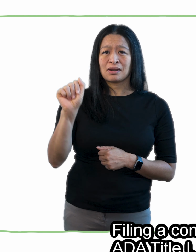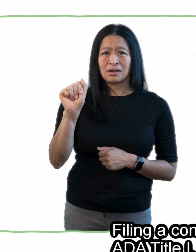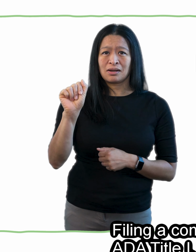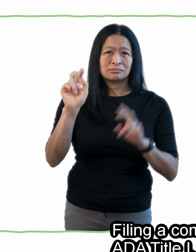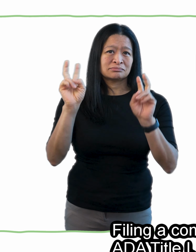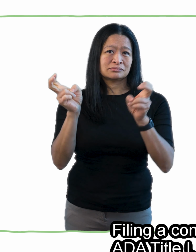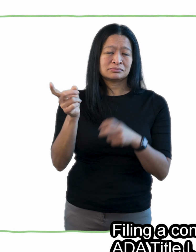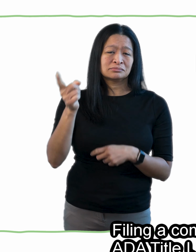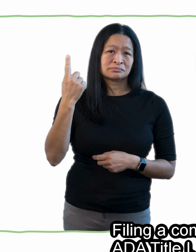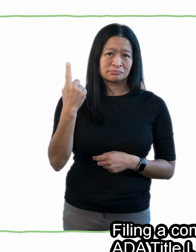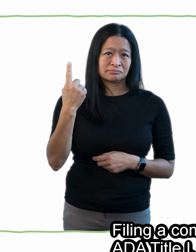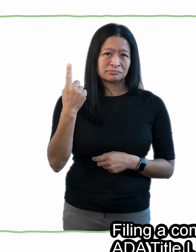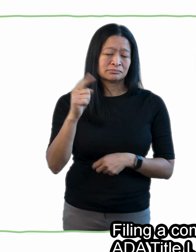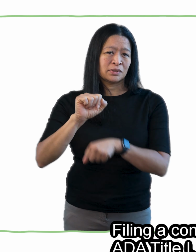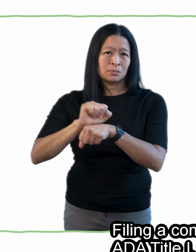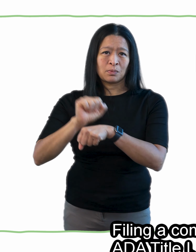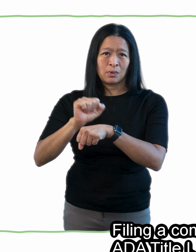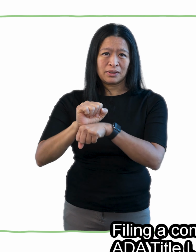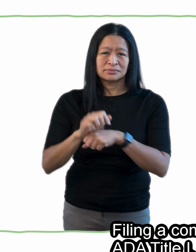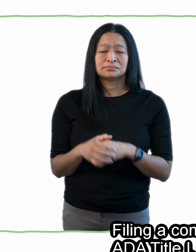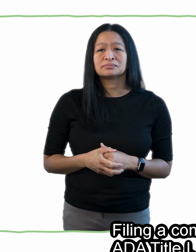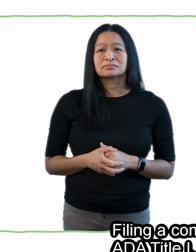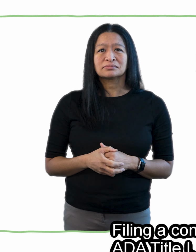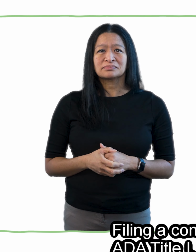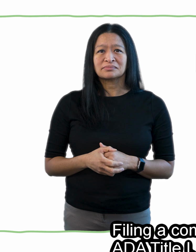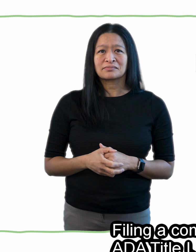Filing a complaint under ADA Title I Employment.